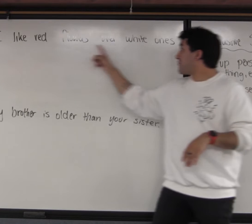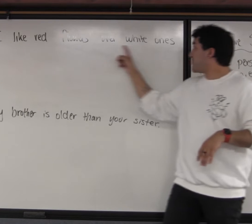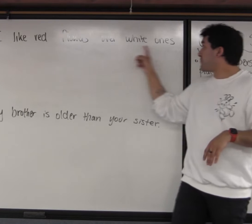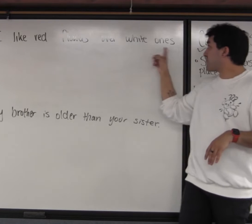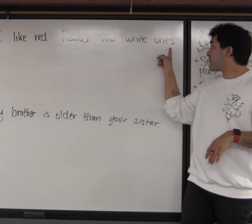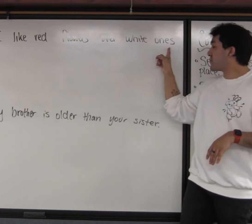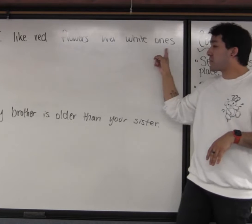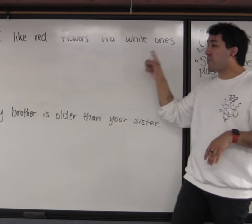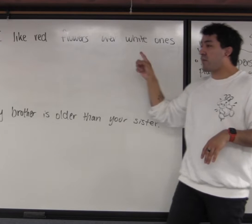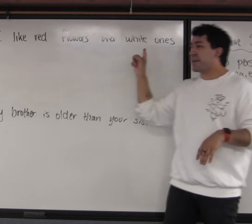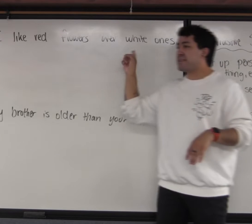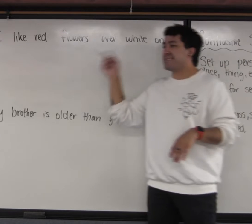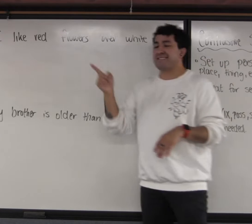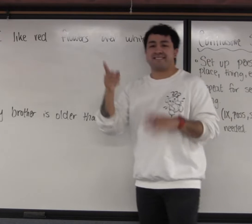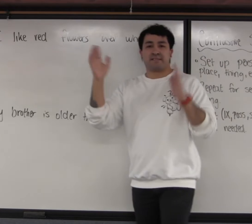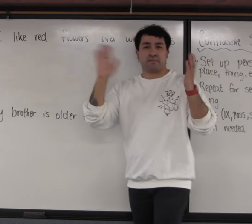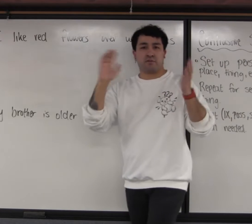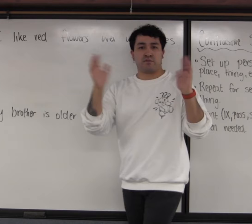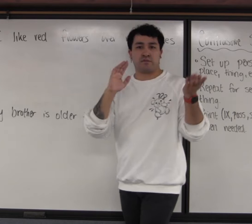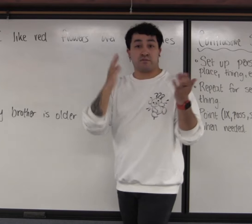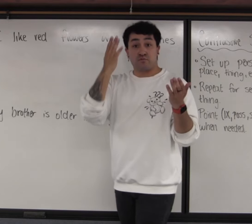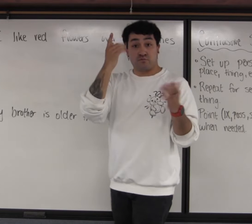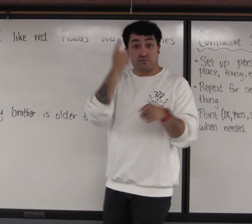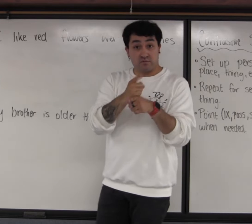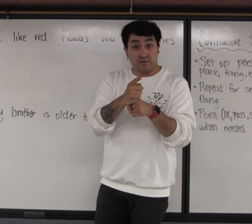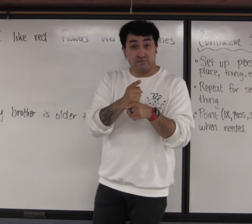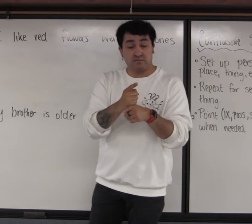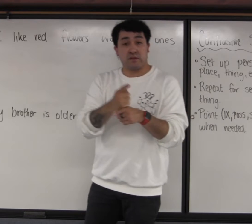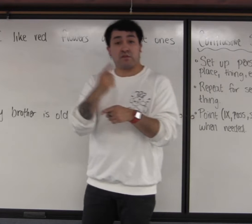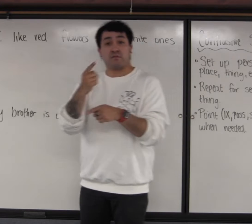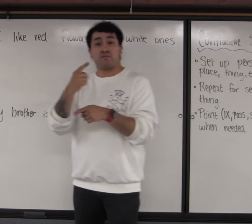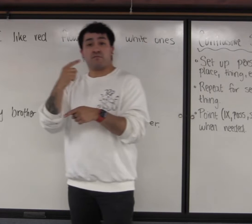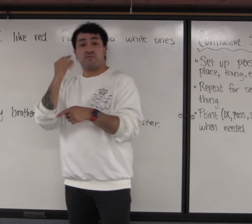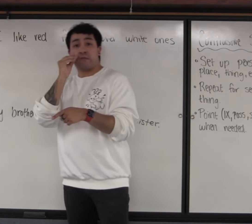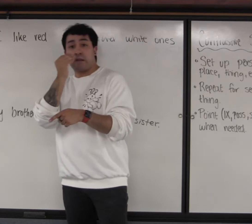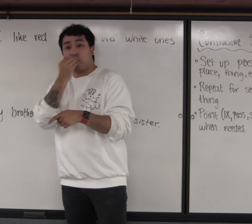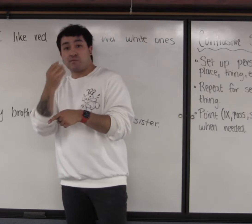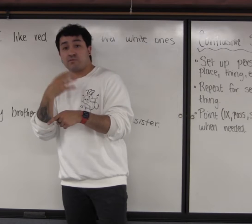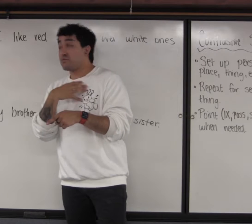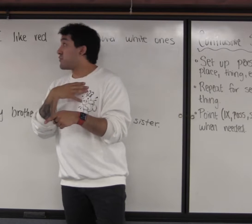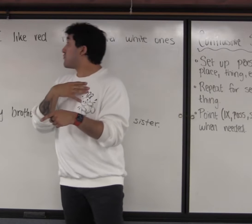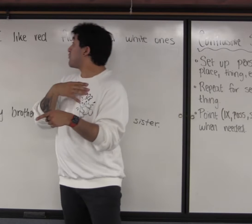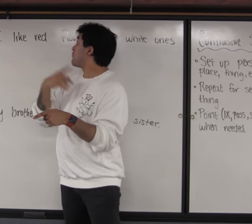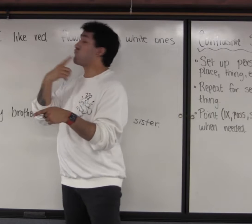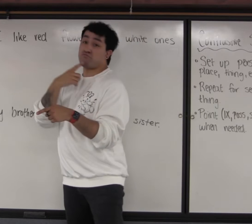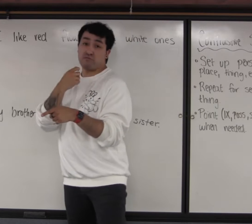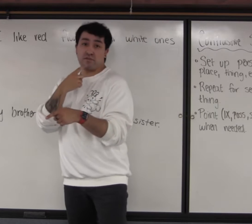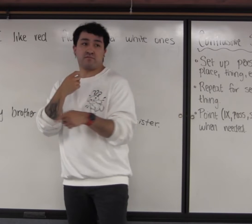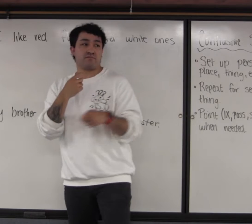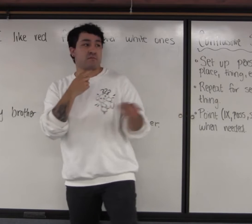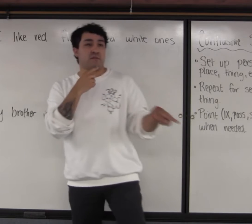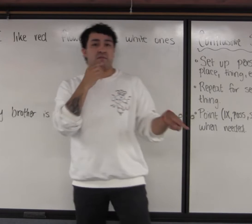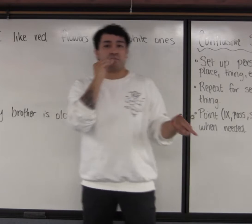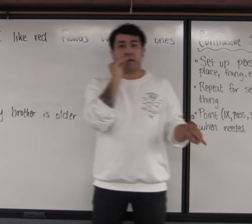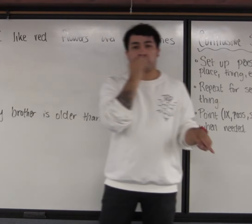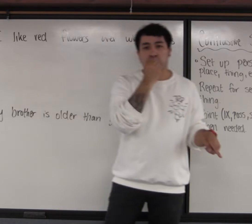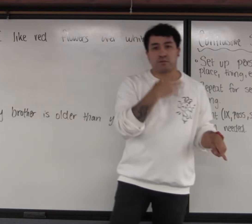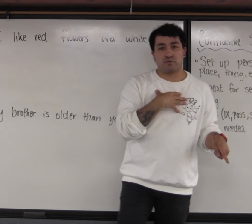I like red flowers over white ones, and this is a comparison, right? You have two things. You have two types of flowers. You have red flowers and your white flowers,